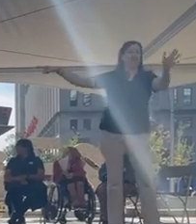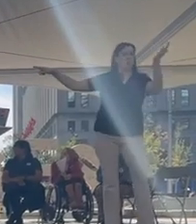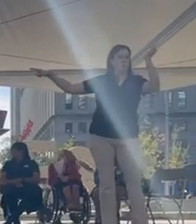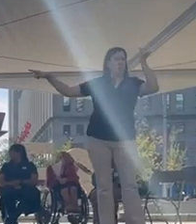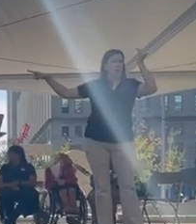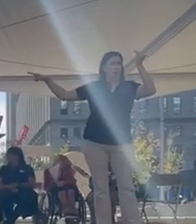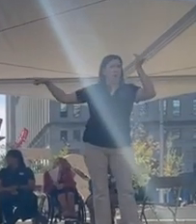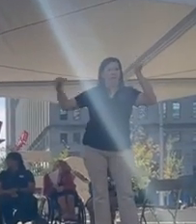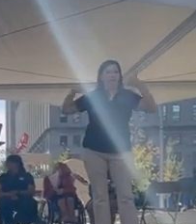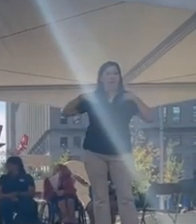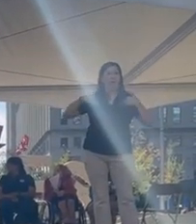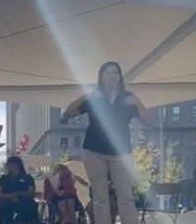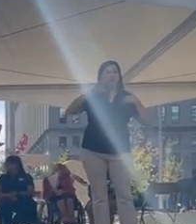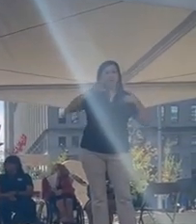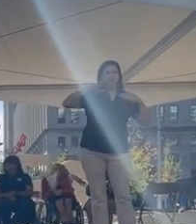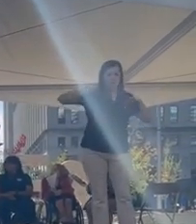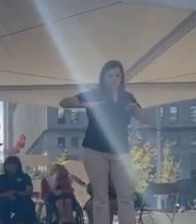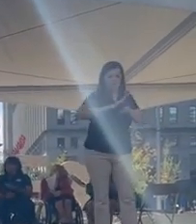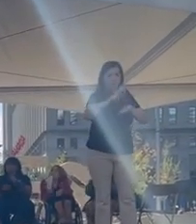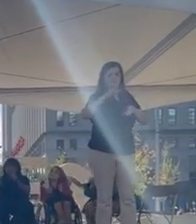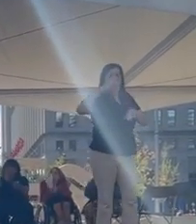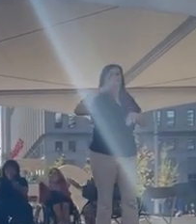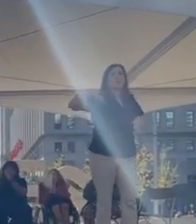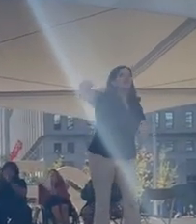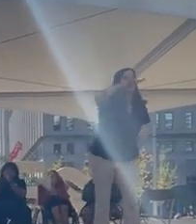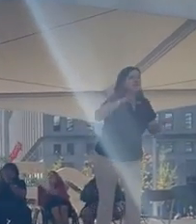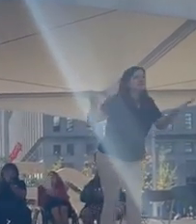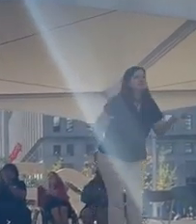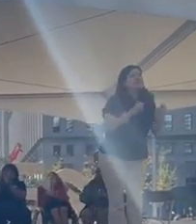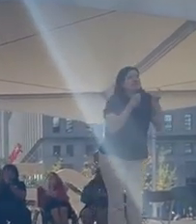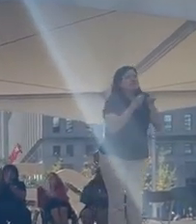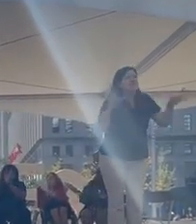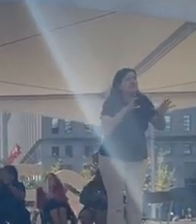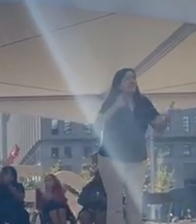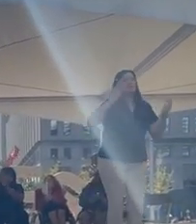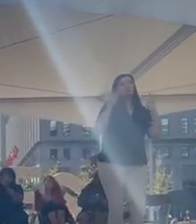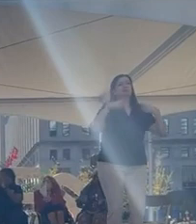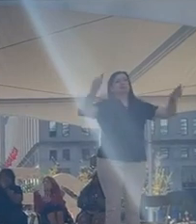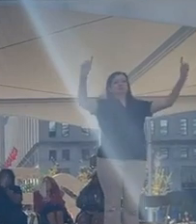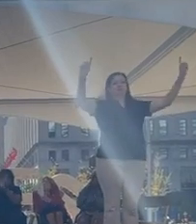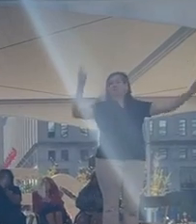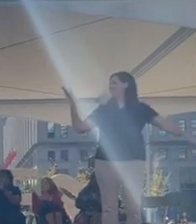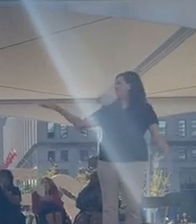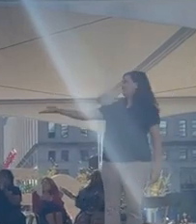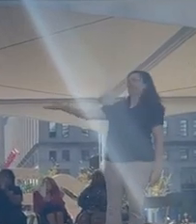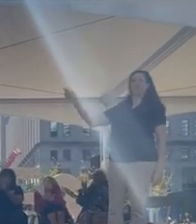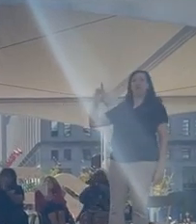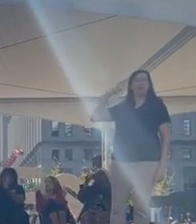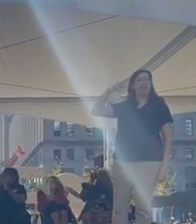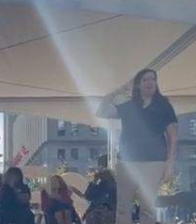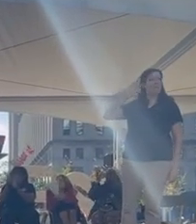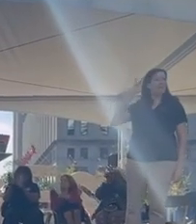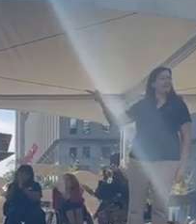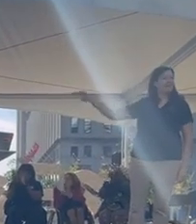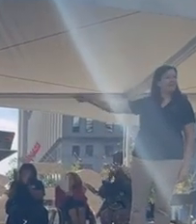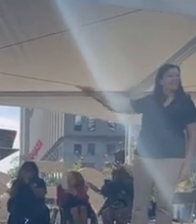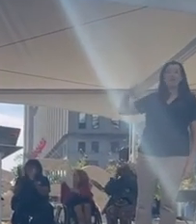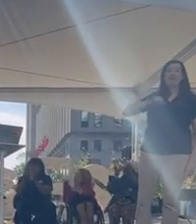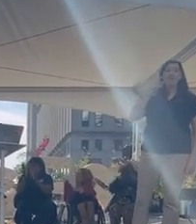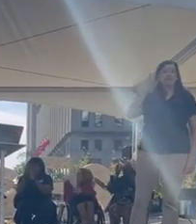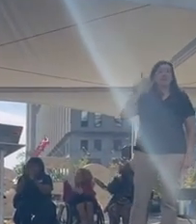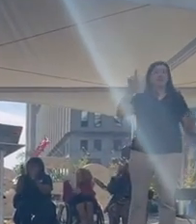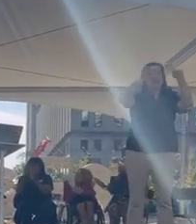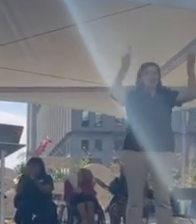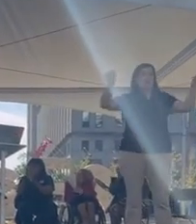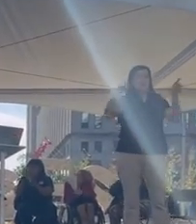that advocated to make this very stage accessible to all. And you did it. I didn't see that sign here last year,